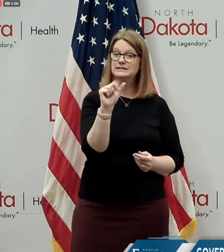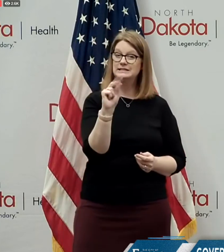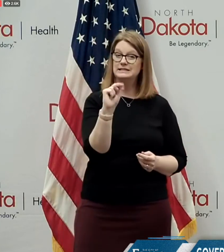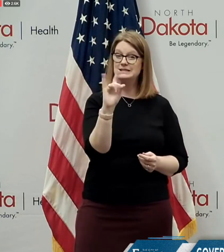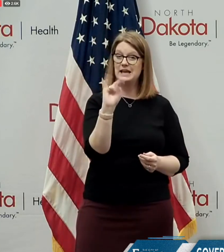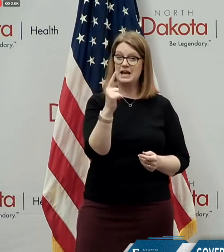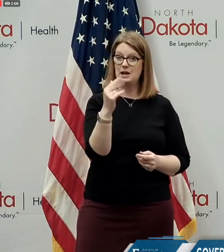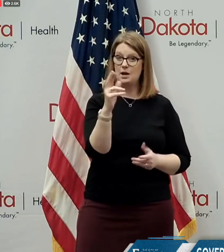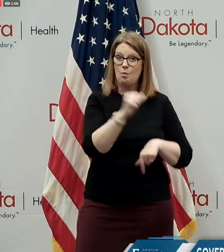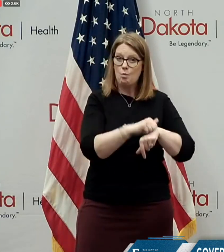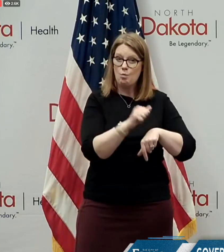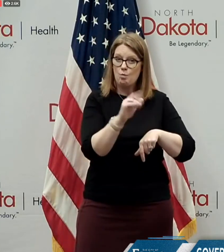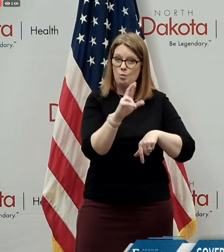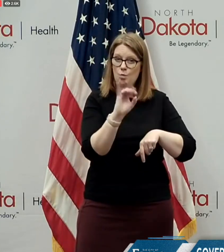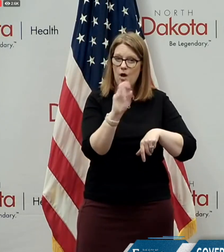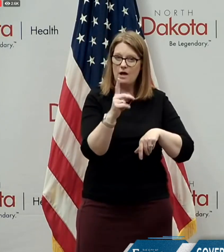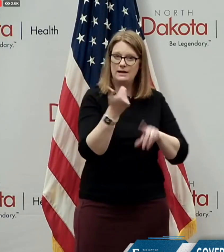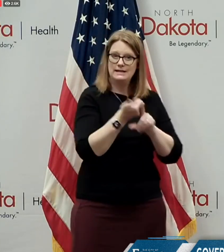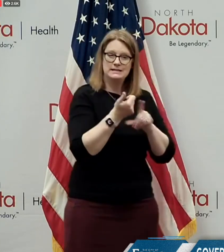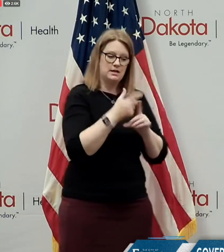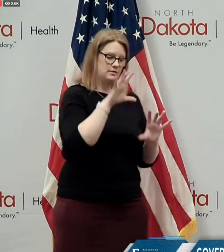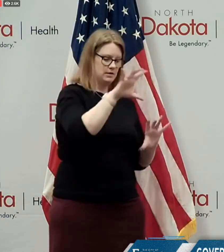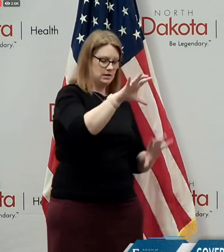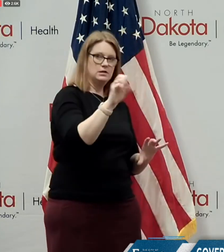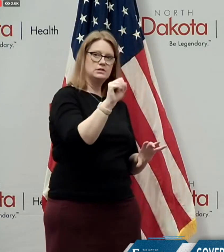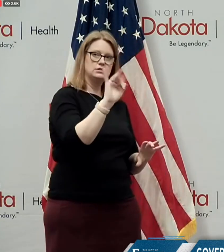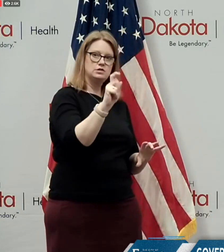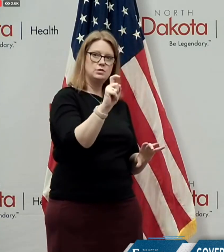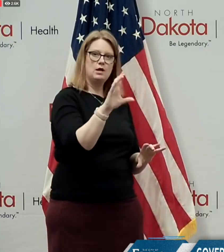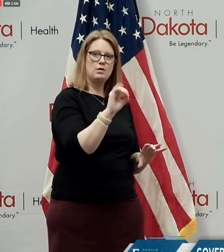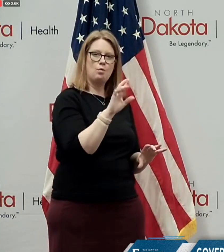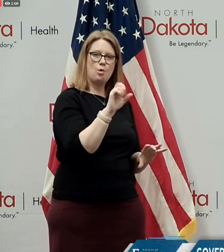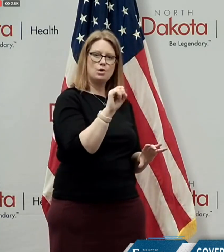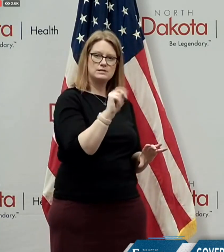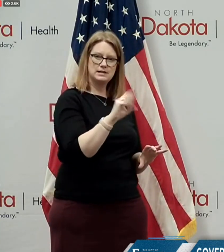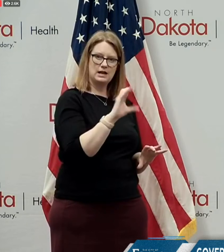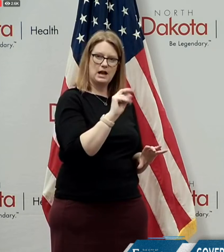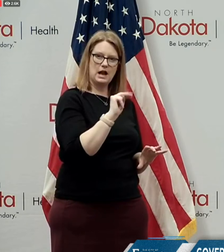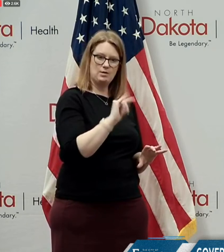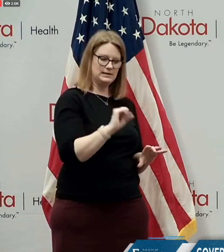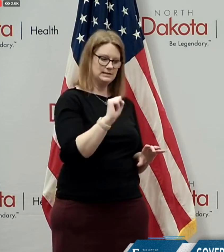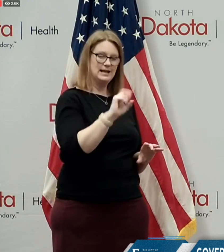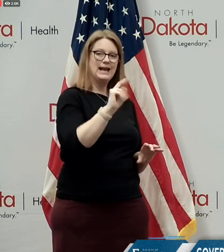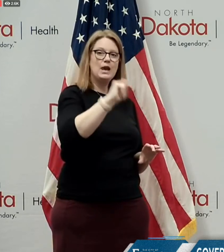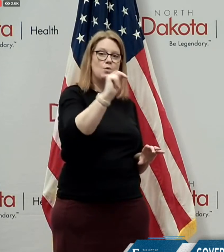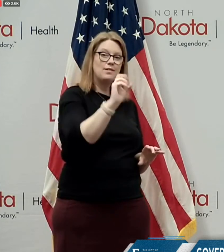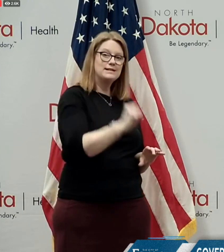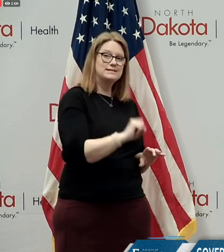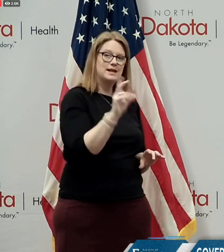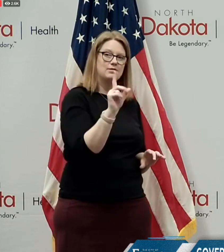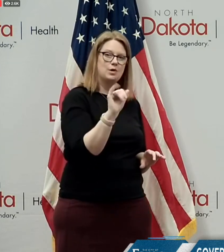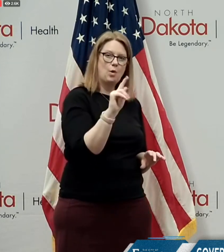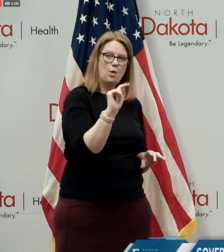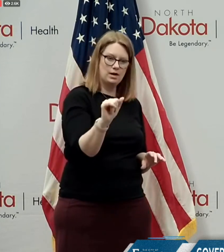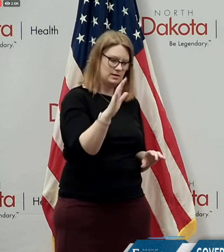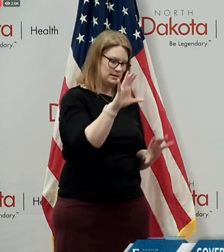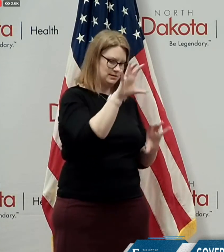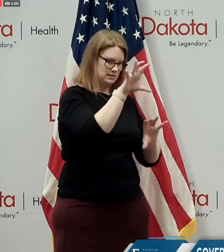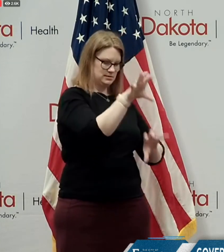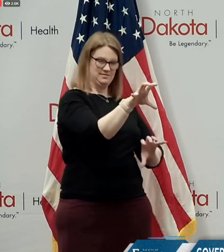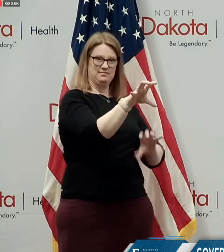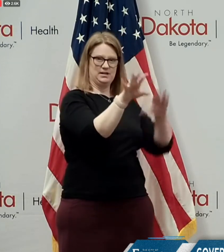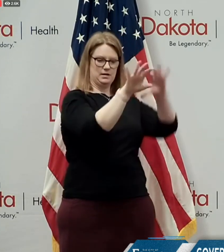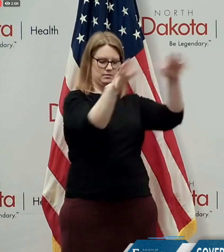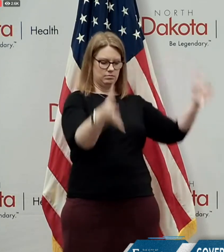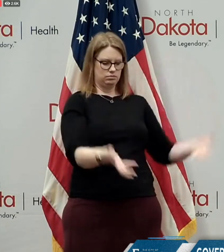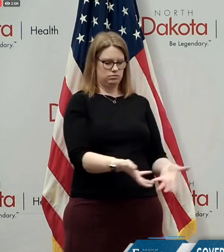2 states, as we know. Sioux and Corson County are our counties, North and South Dakota. So sometimes that can be a challenge for us, but we didn't